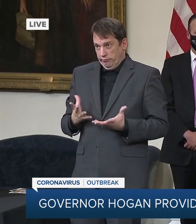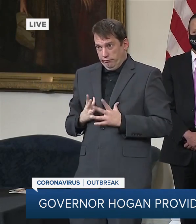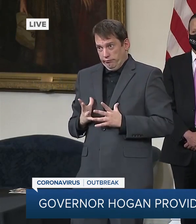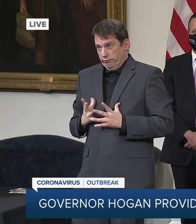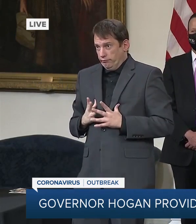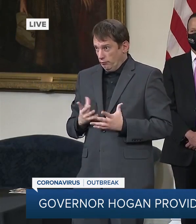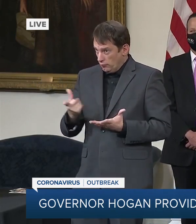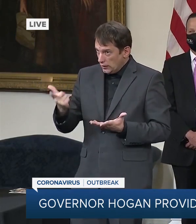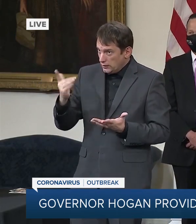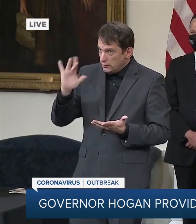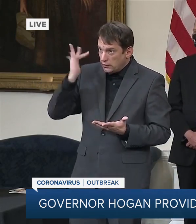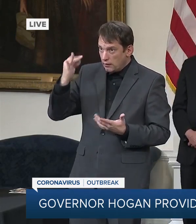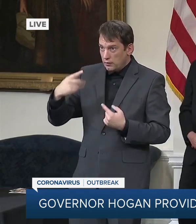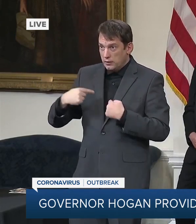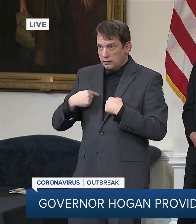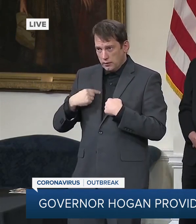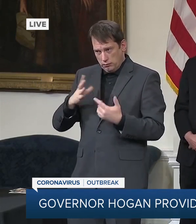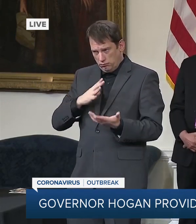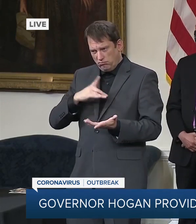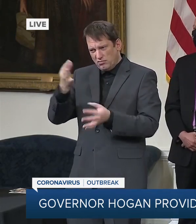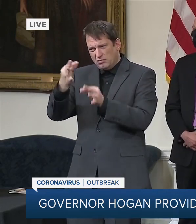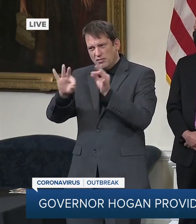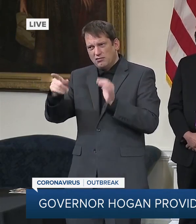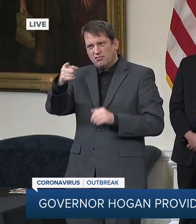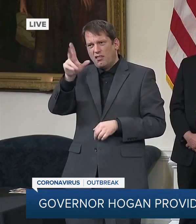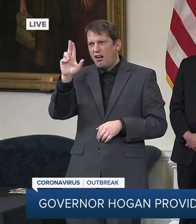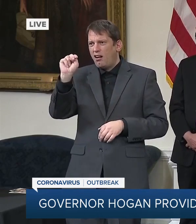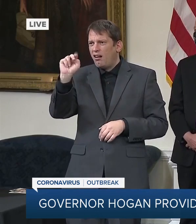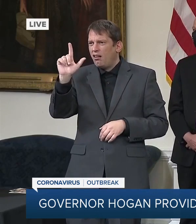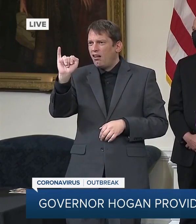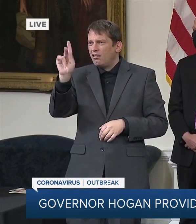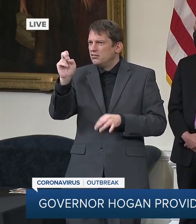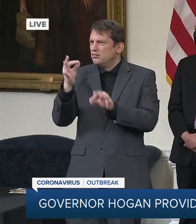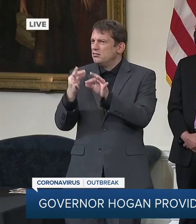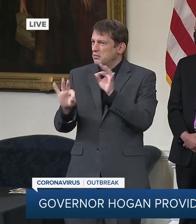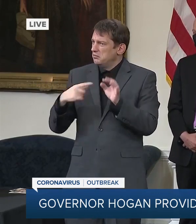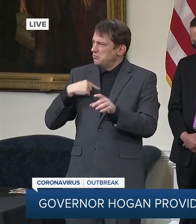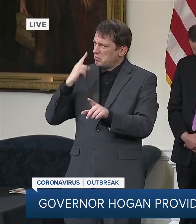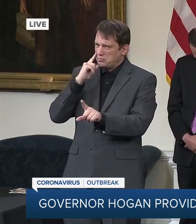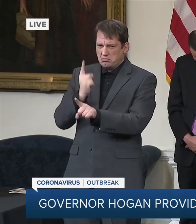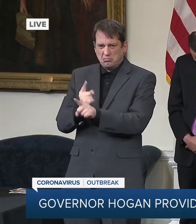won't have to listen to anything I say. I thought it was appropriate.